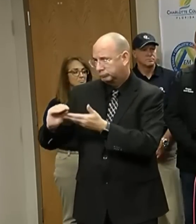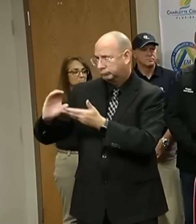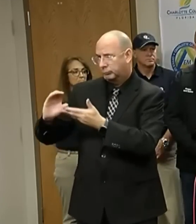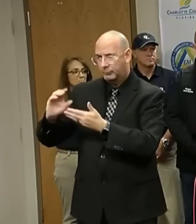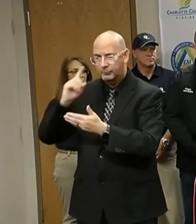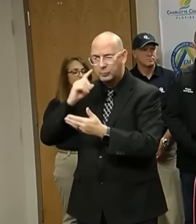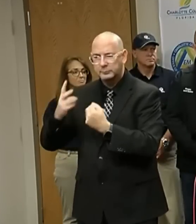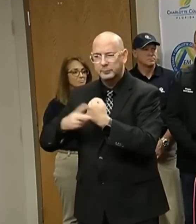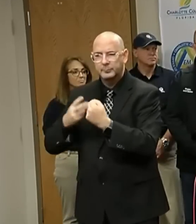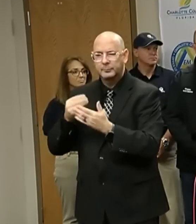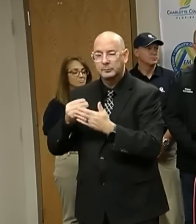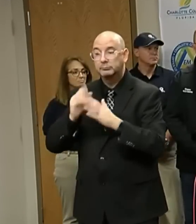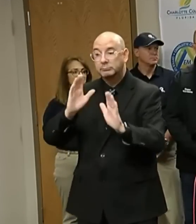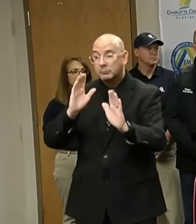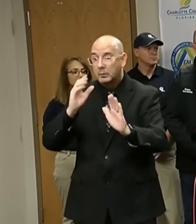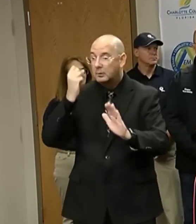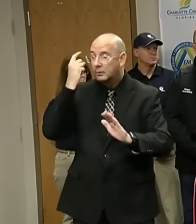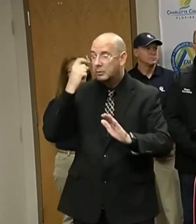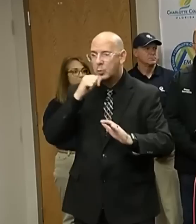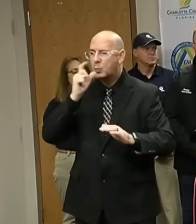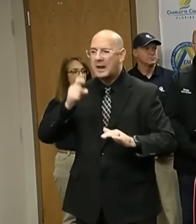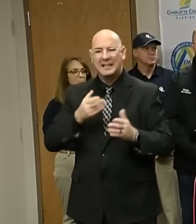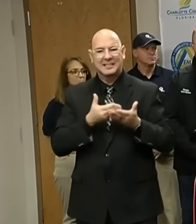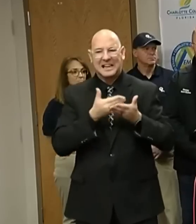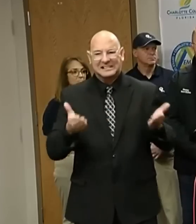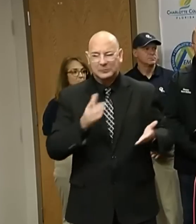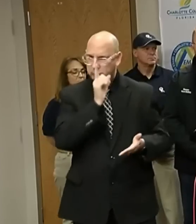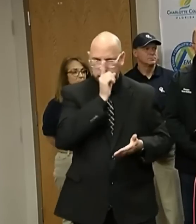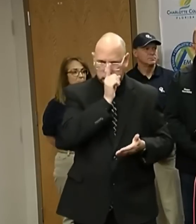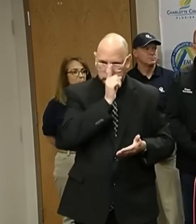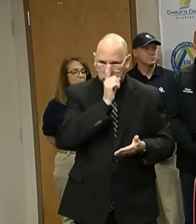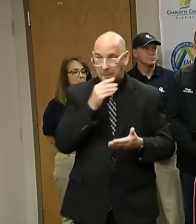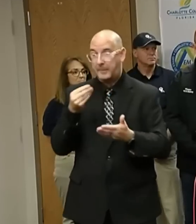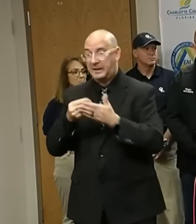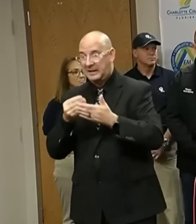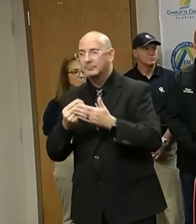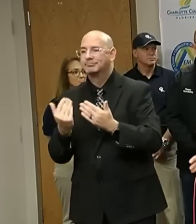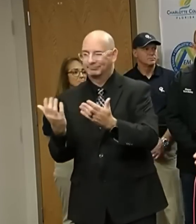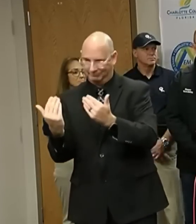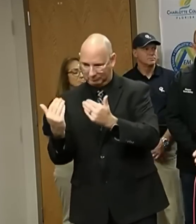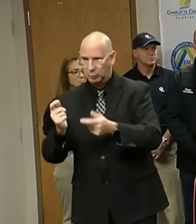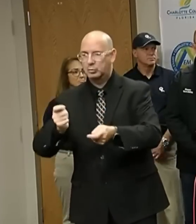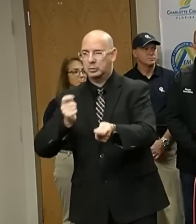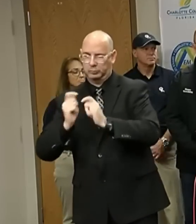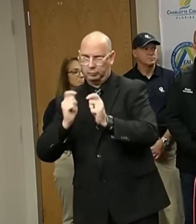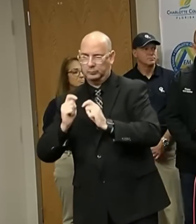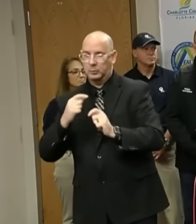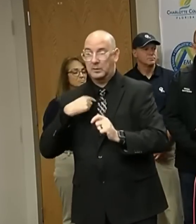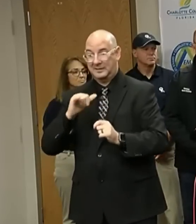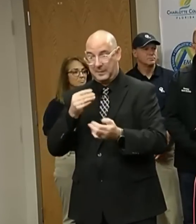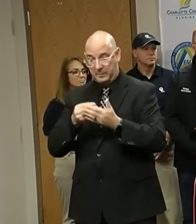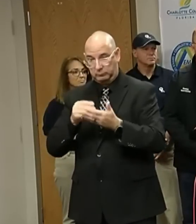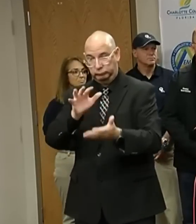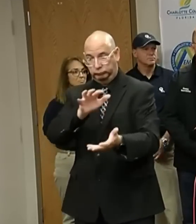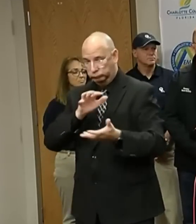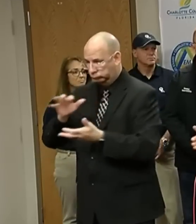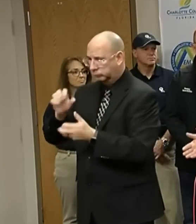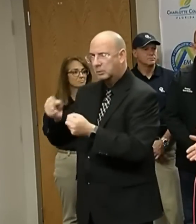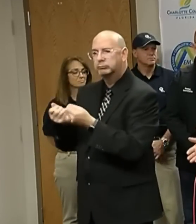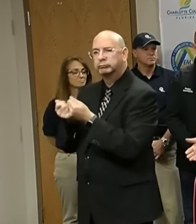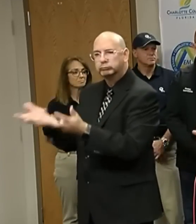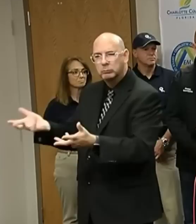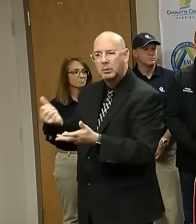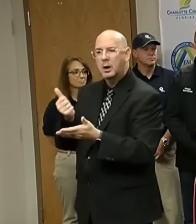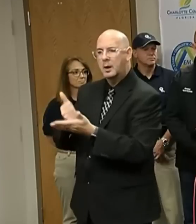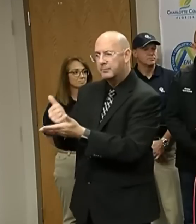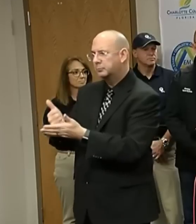stuff. What we need is to be able to help those relief organizations help the folks. I mean, we're surveying the damage right now. Some people